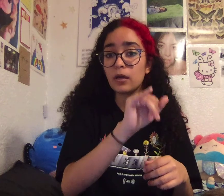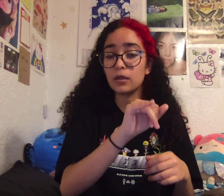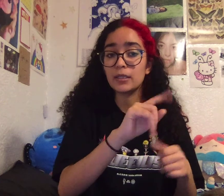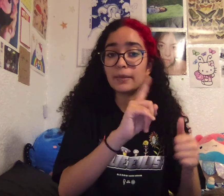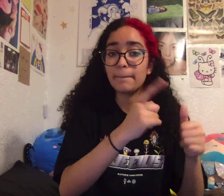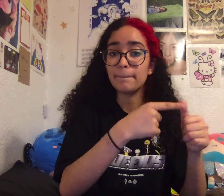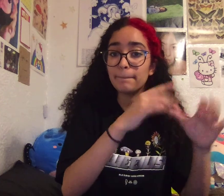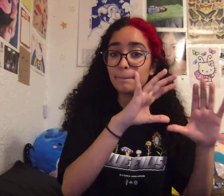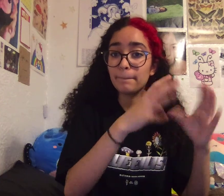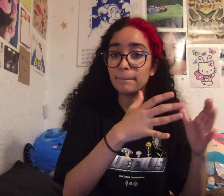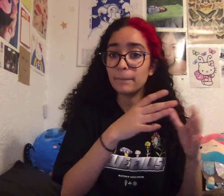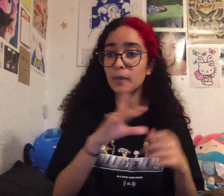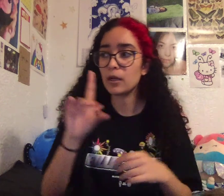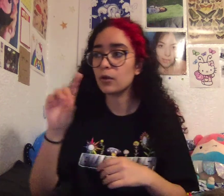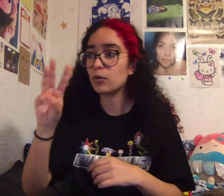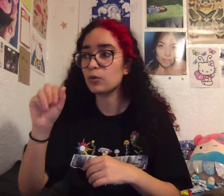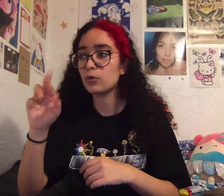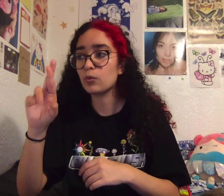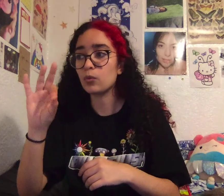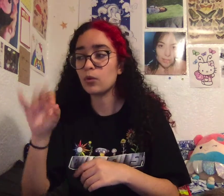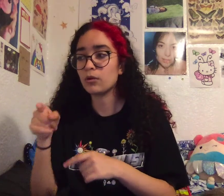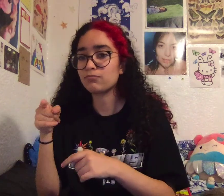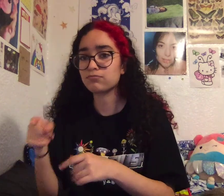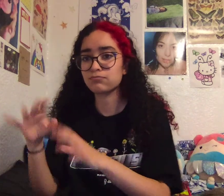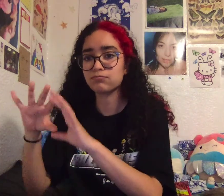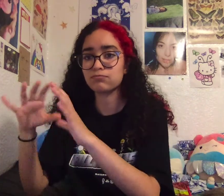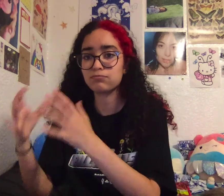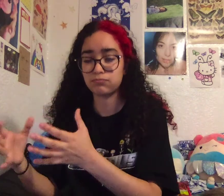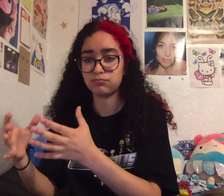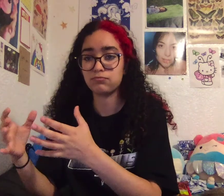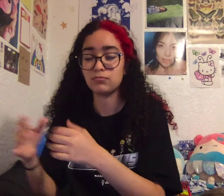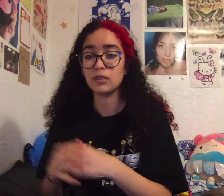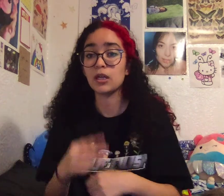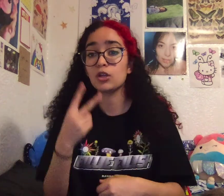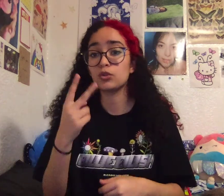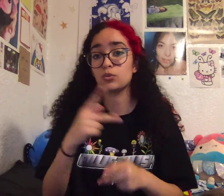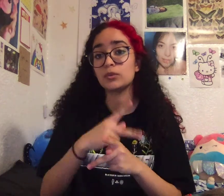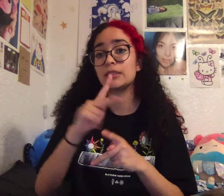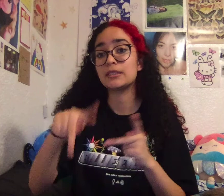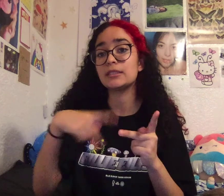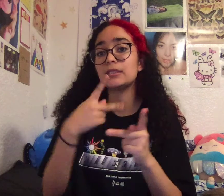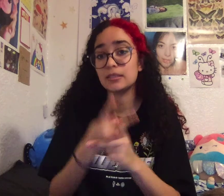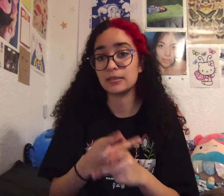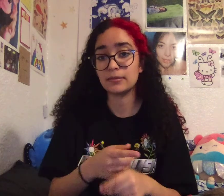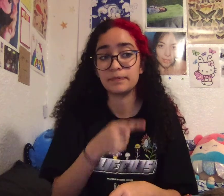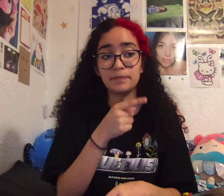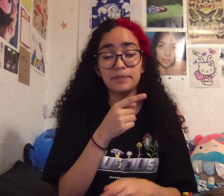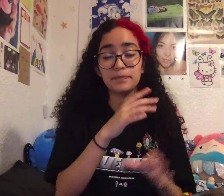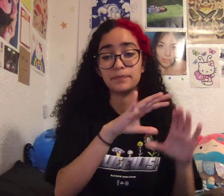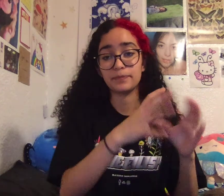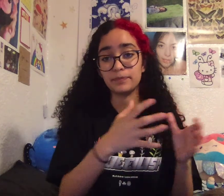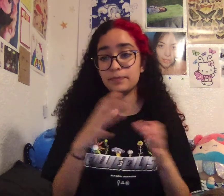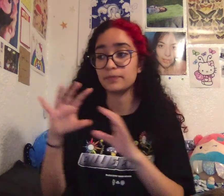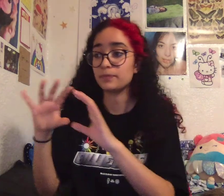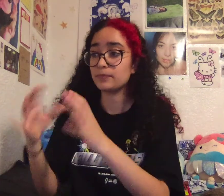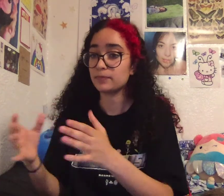planets. Those are the 2 types of planets. Now, there are 8 primary planets. These are the